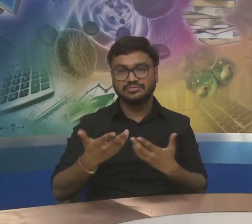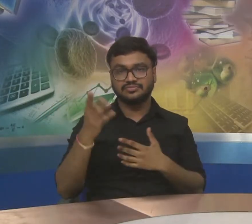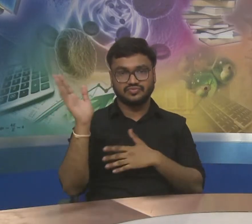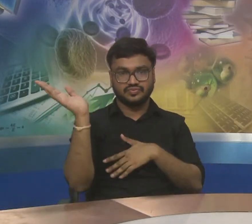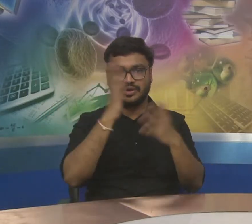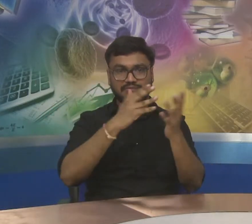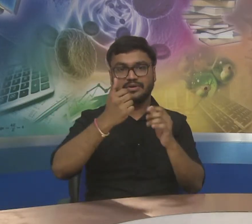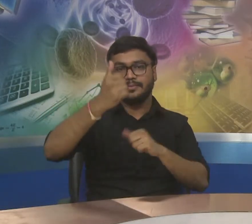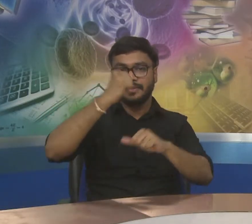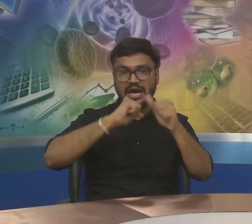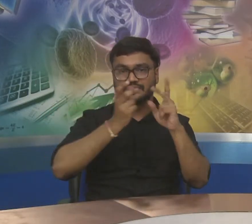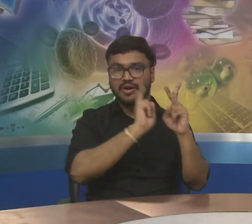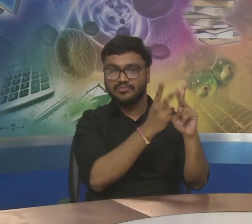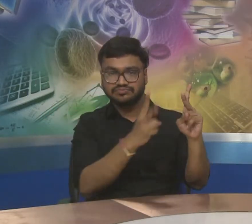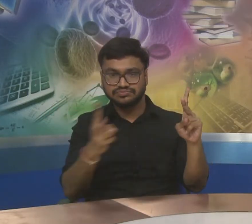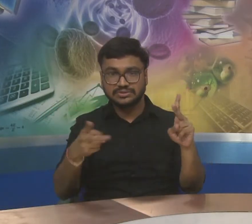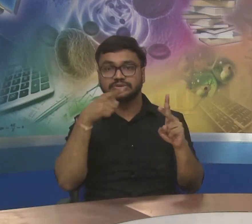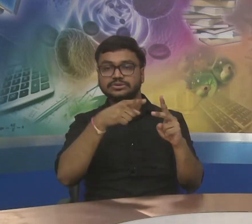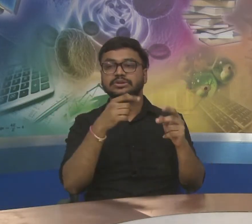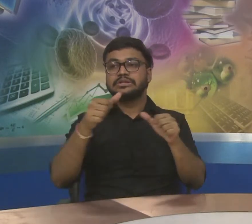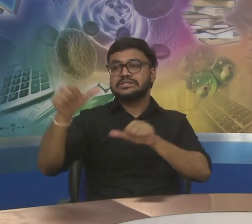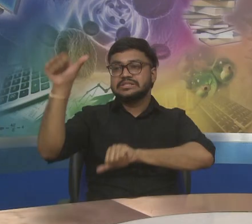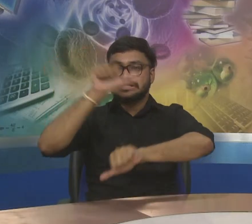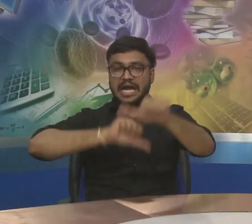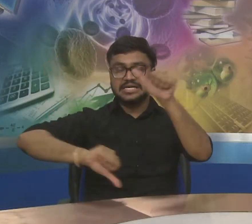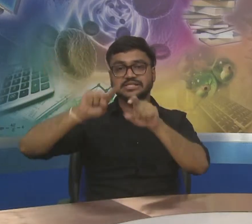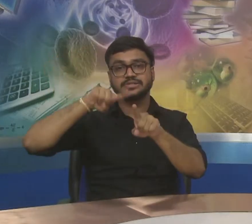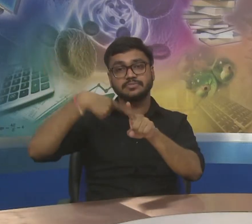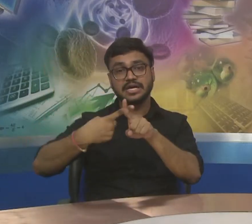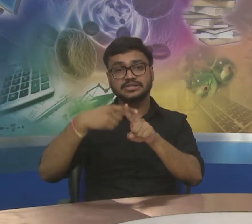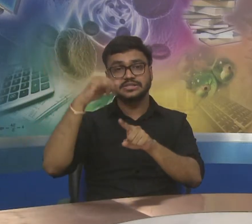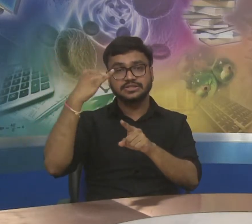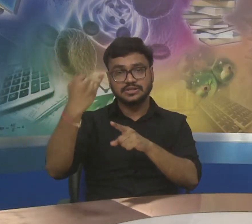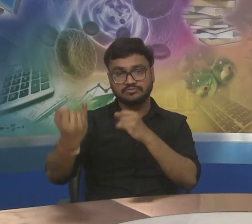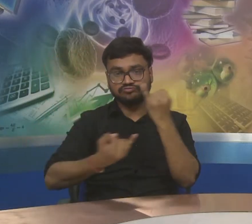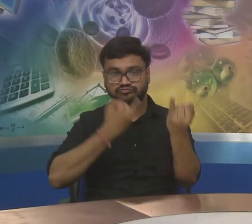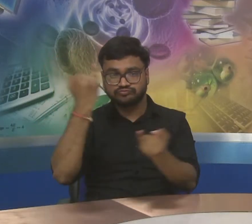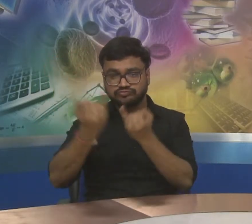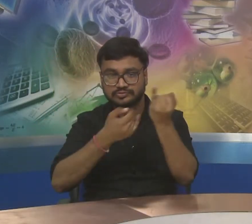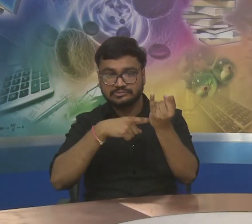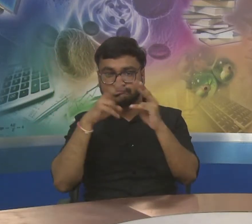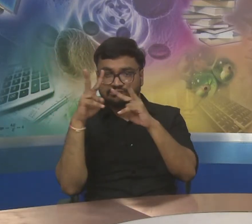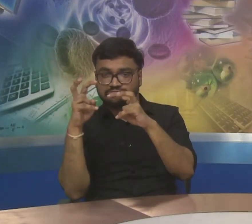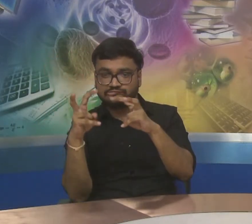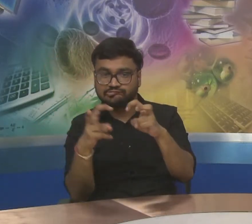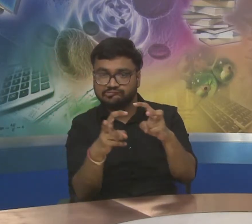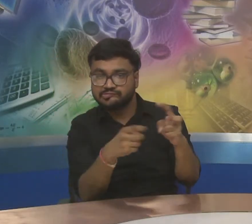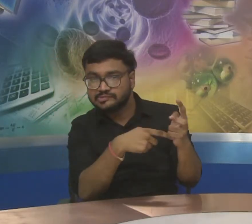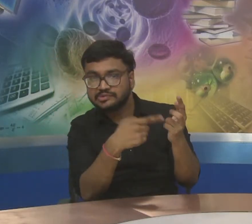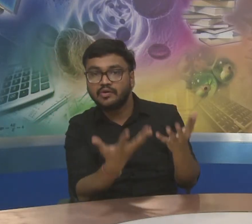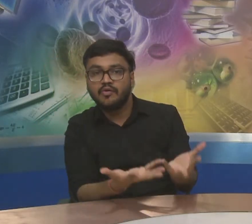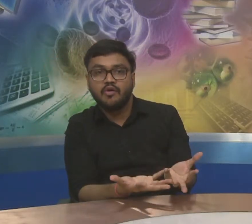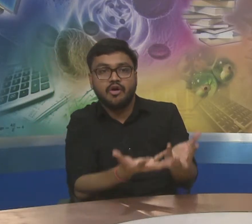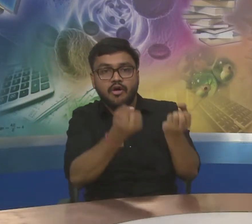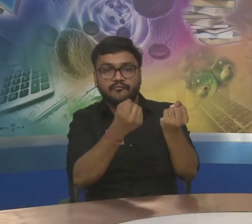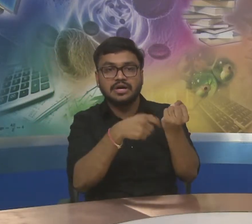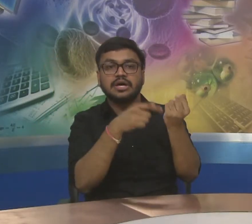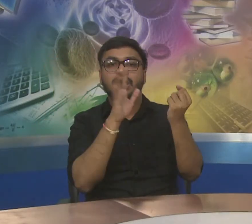It is still a mystery whether life formed suddenly or through